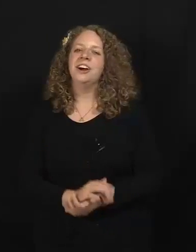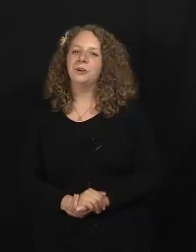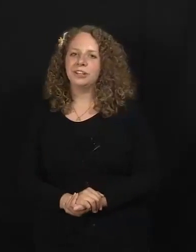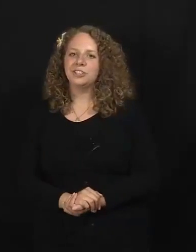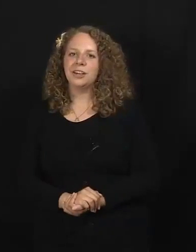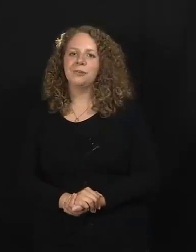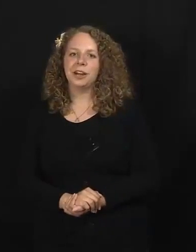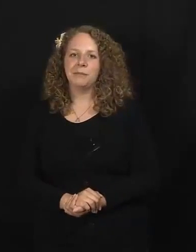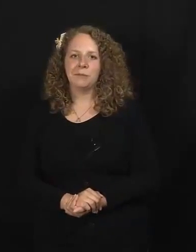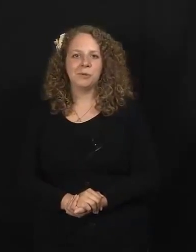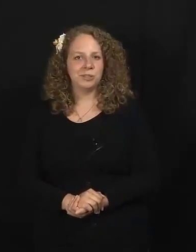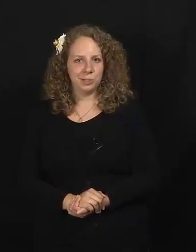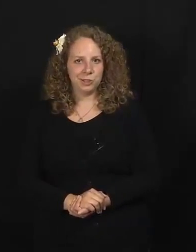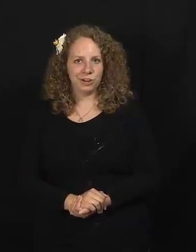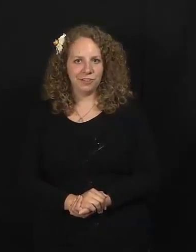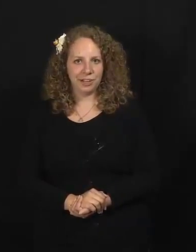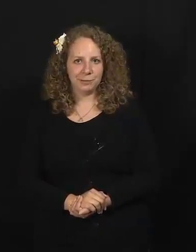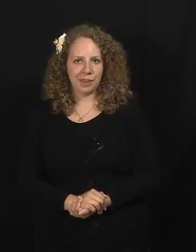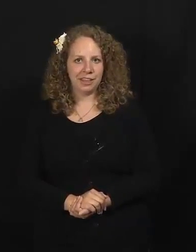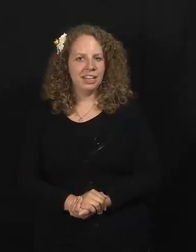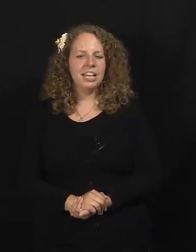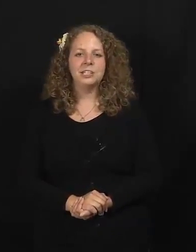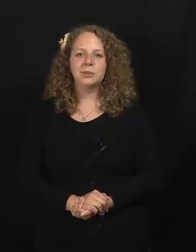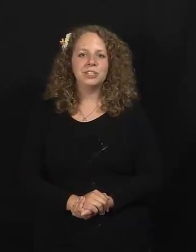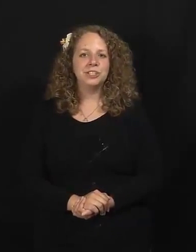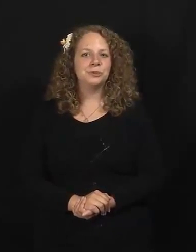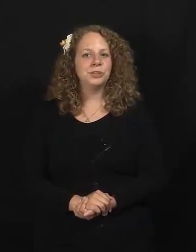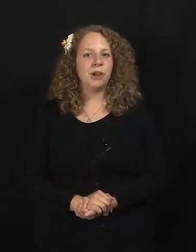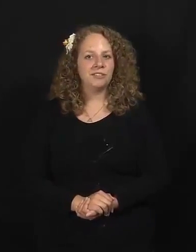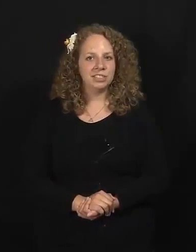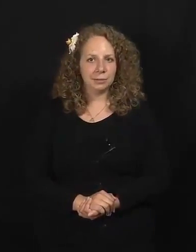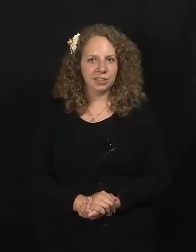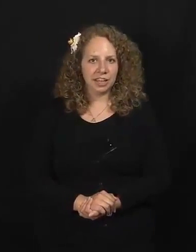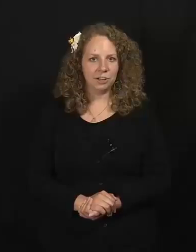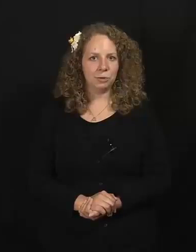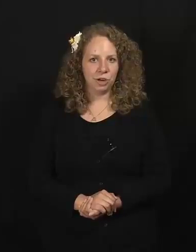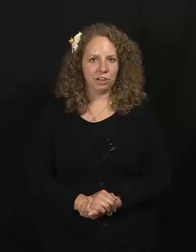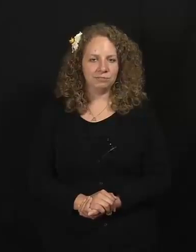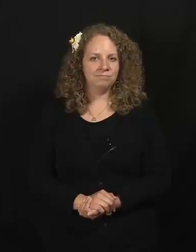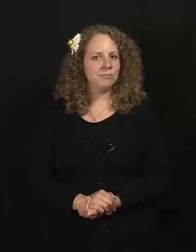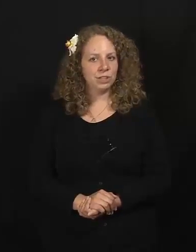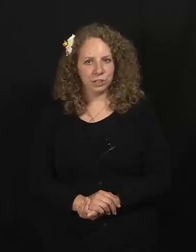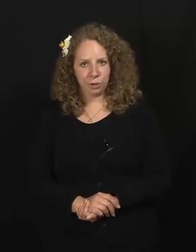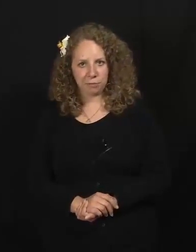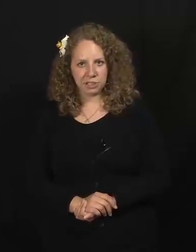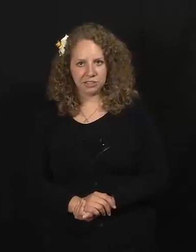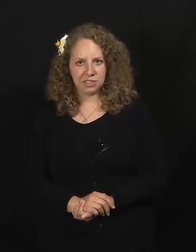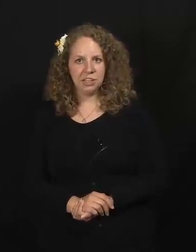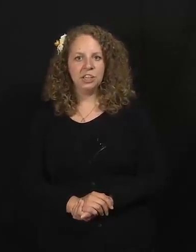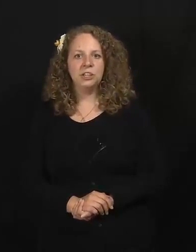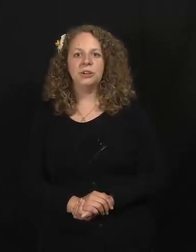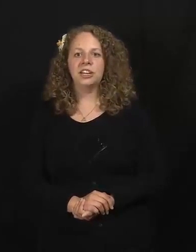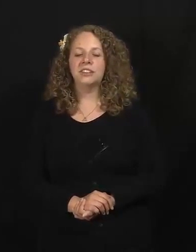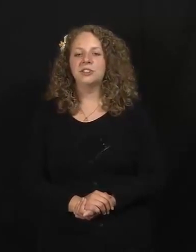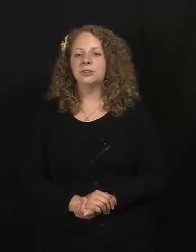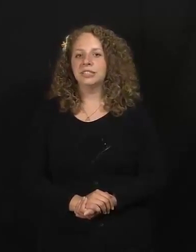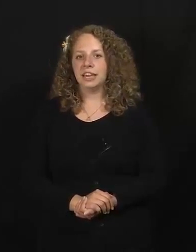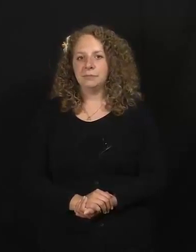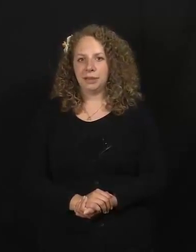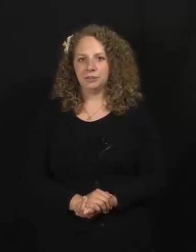A question that will come up once you start fingerspelling is what to do when you have a double letter in a word. There are two options. You can either do a slight